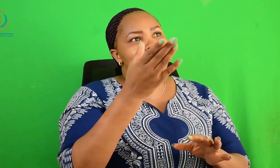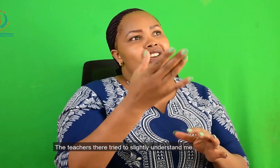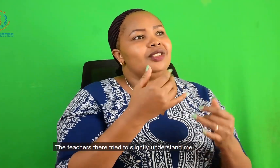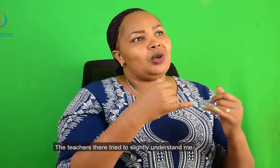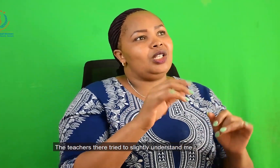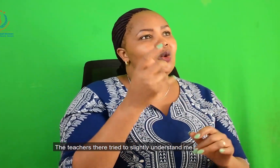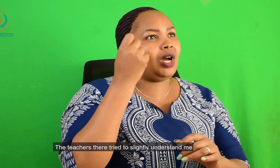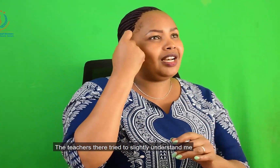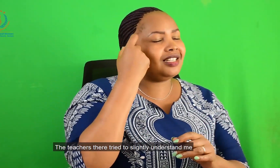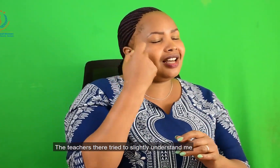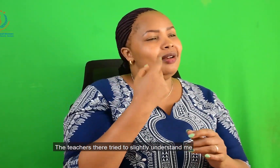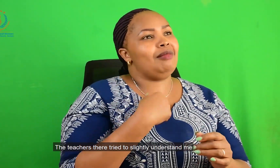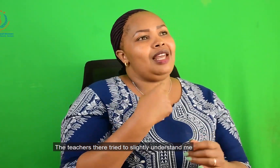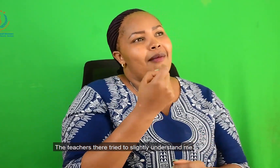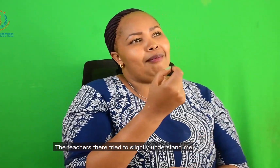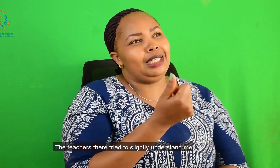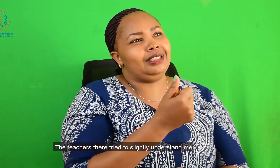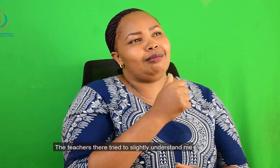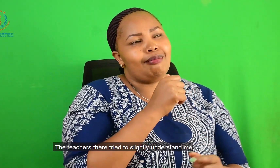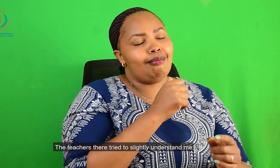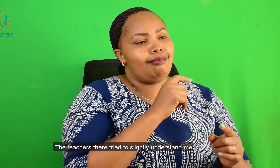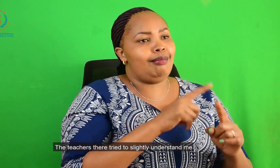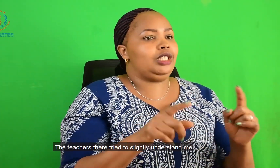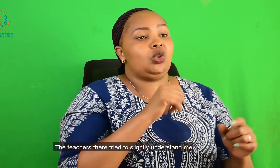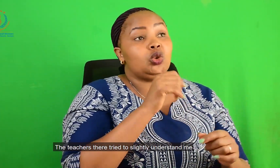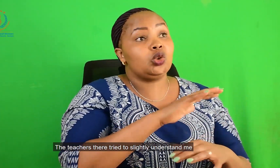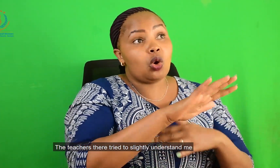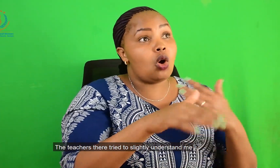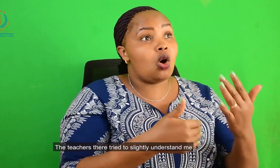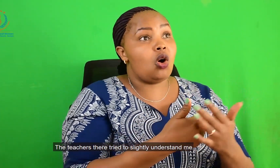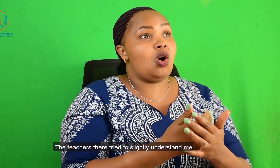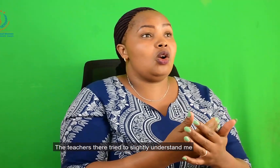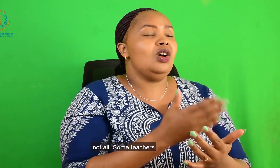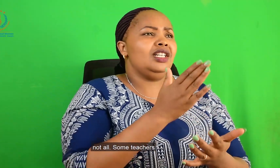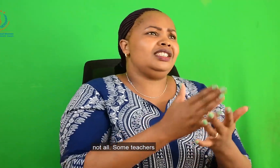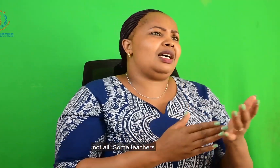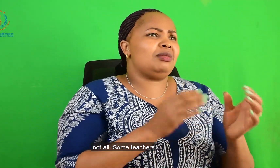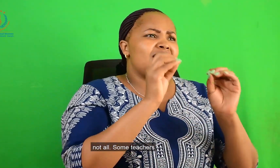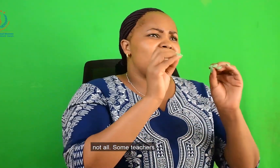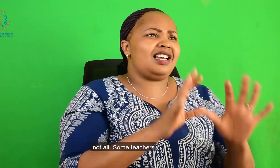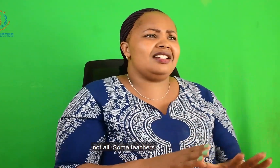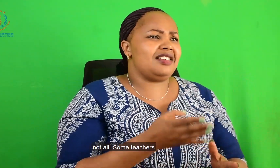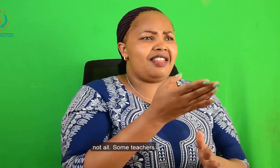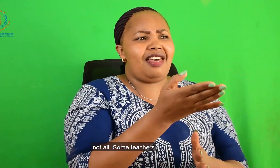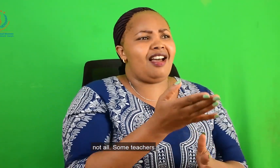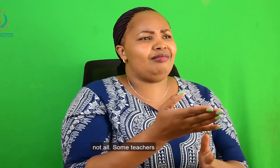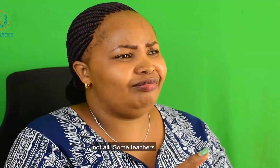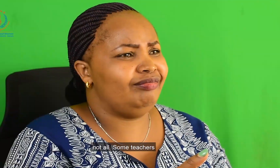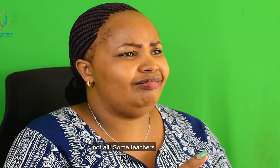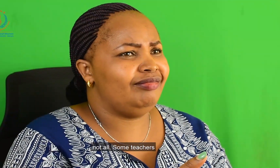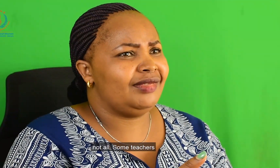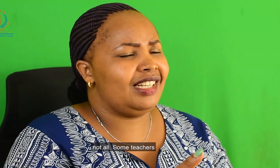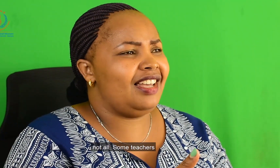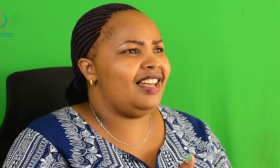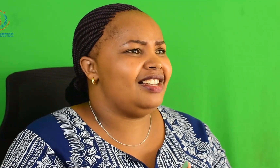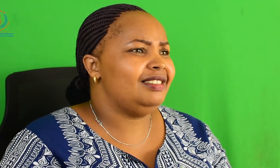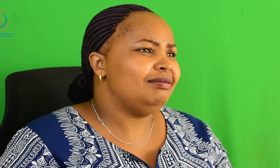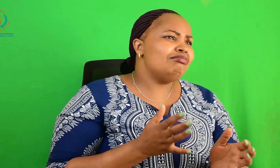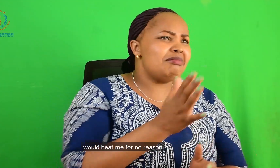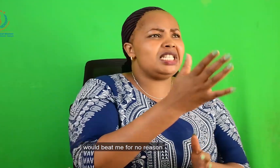The teachers there tried to slightly understand me, but not always. Some teachers